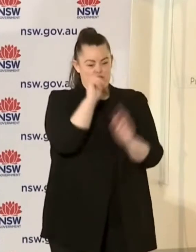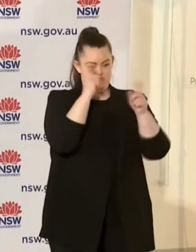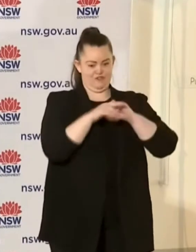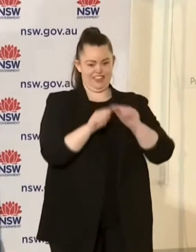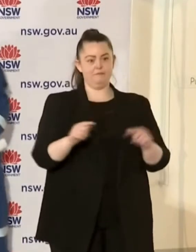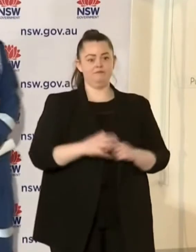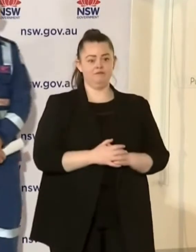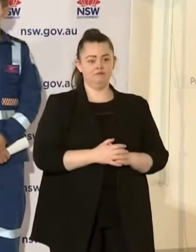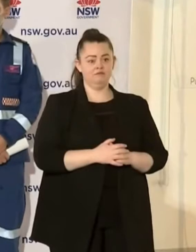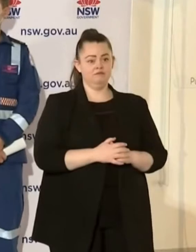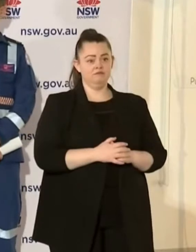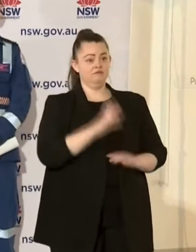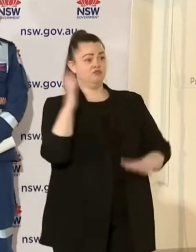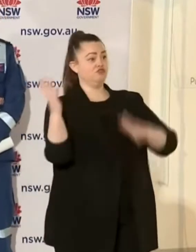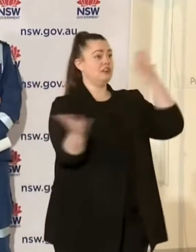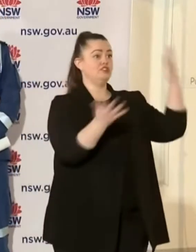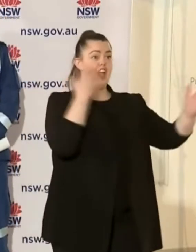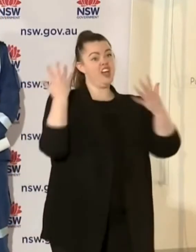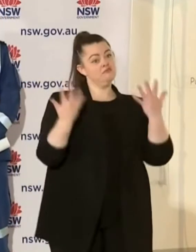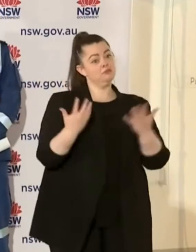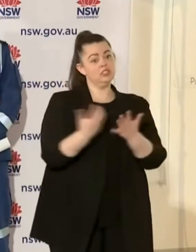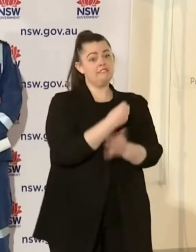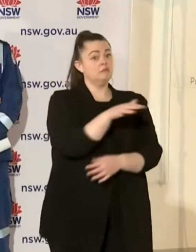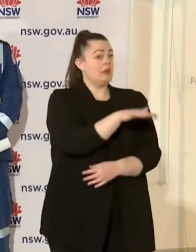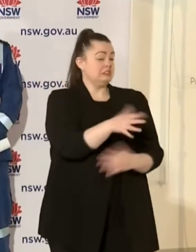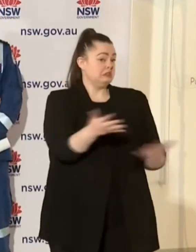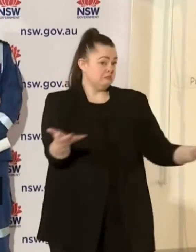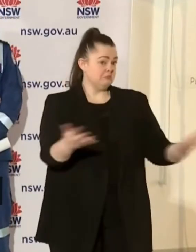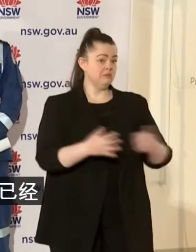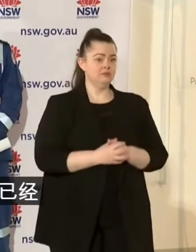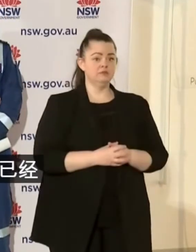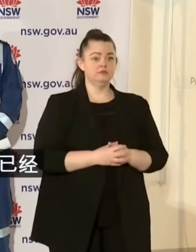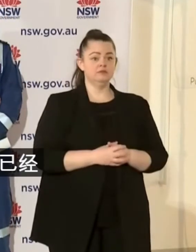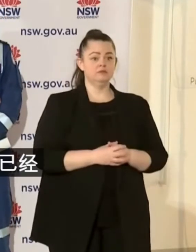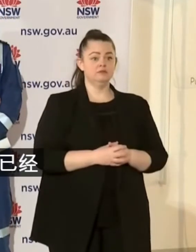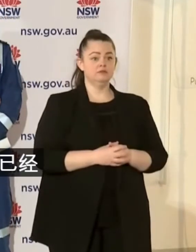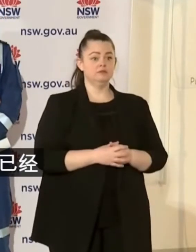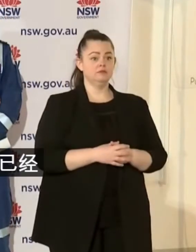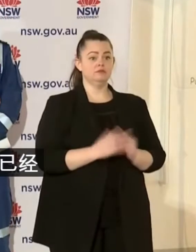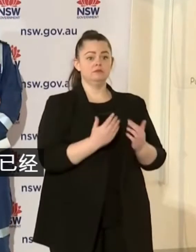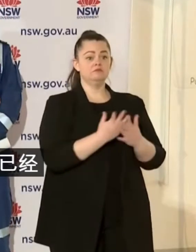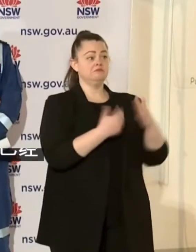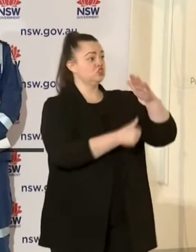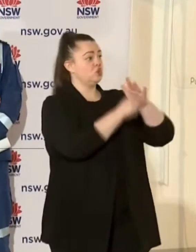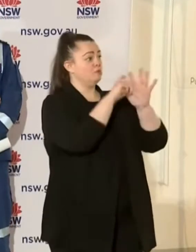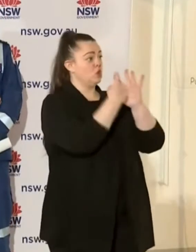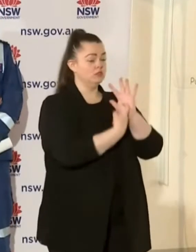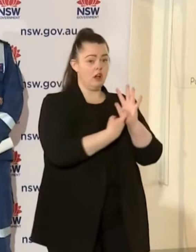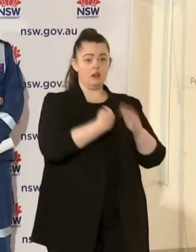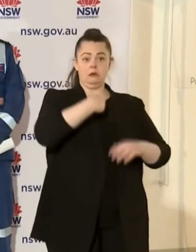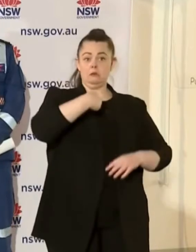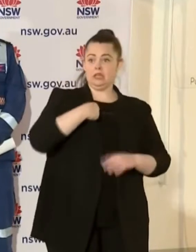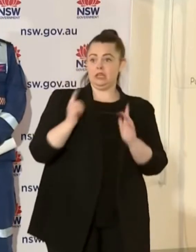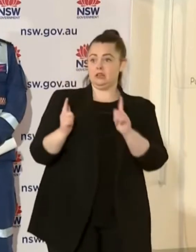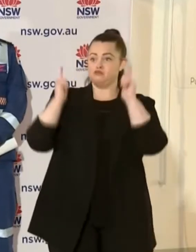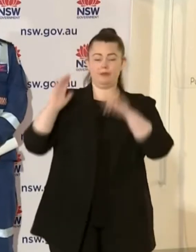is the safest place to be at the present time. Dr. Chant and Dr. McAnulty, and I've talked about that many times. So, but I would